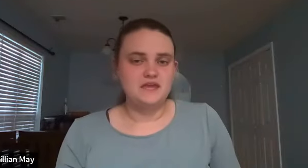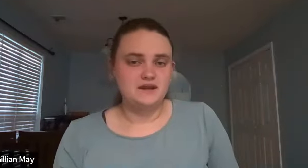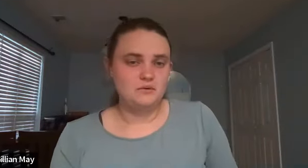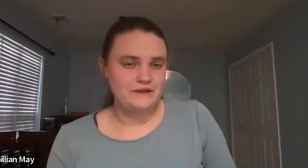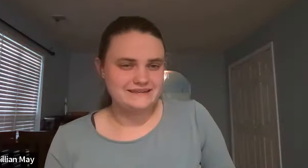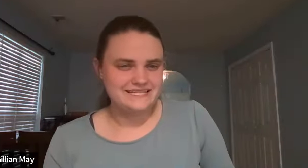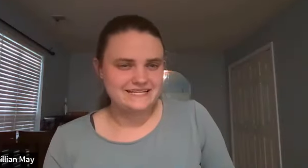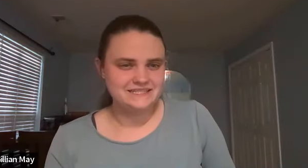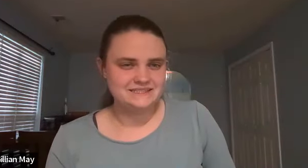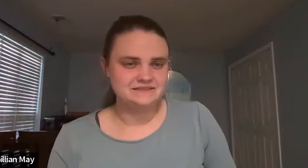Then windy.